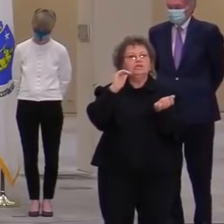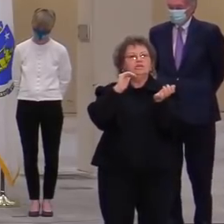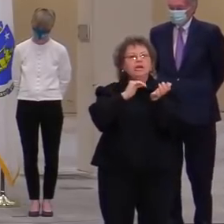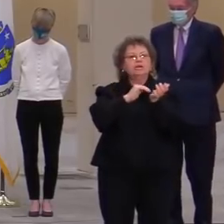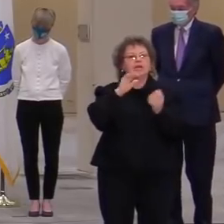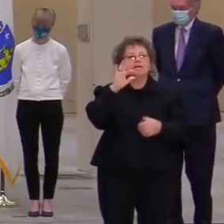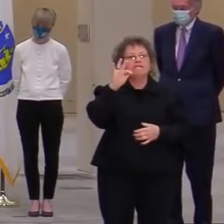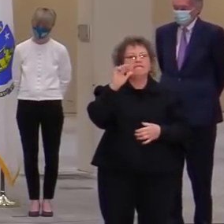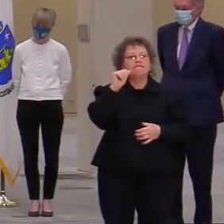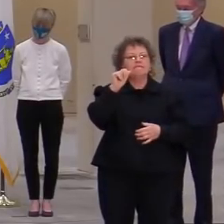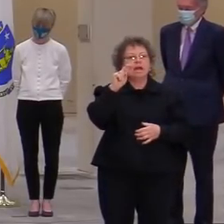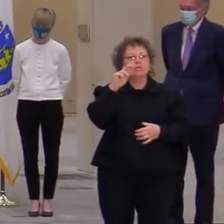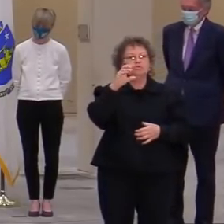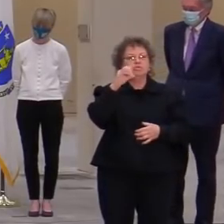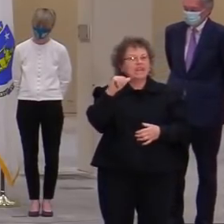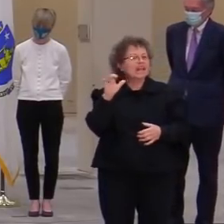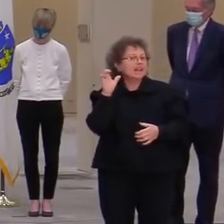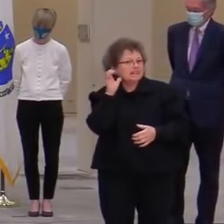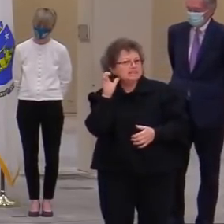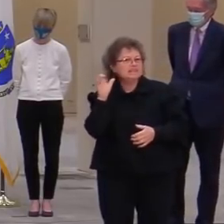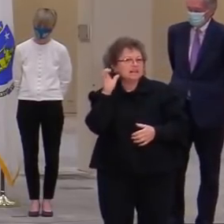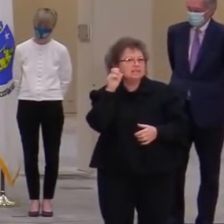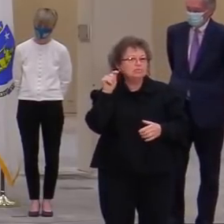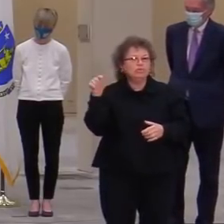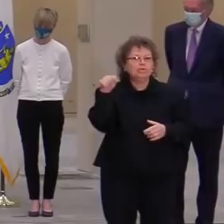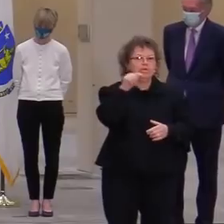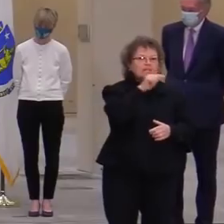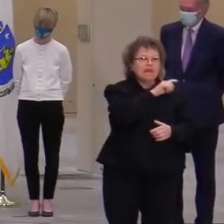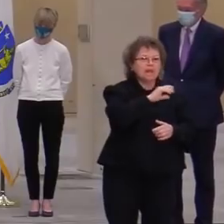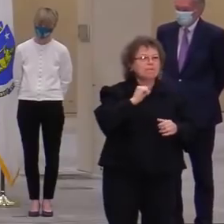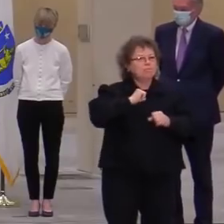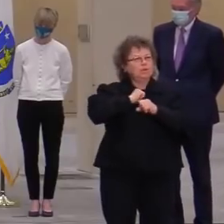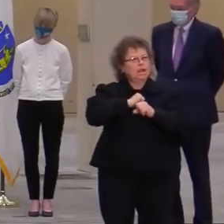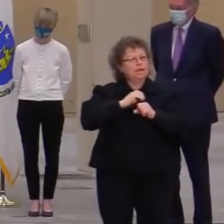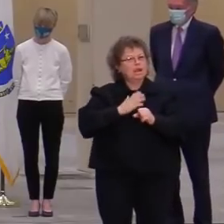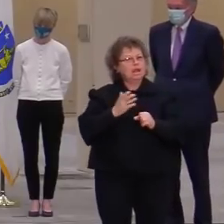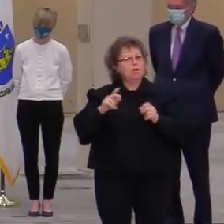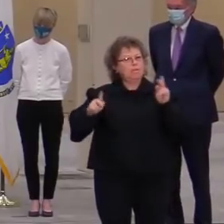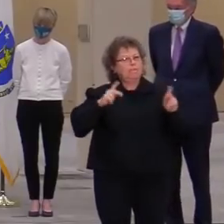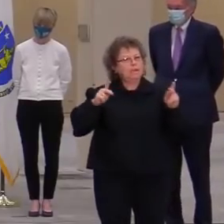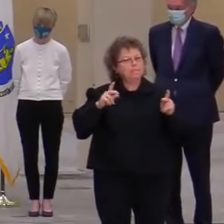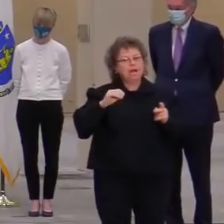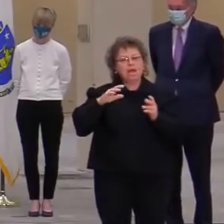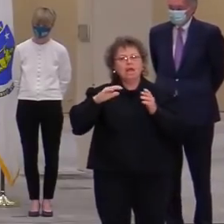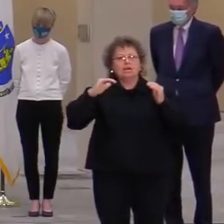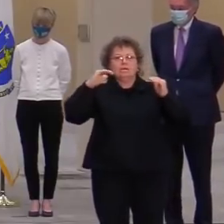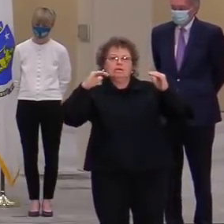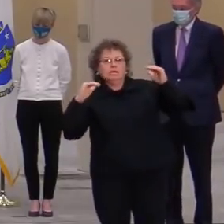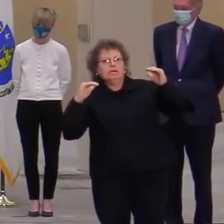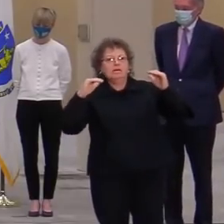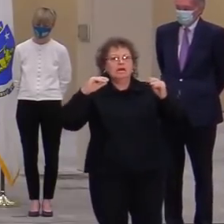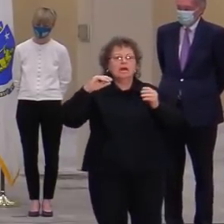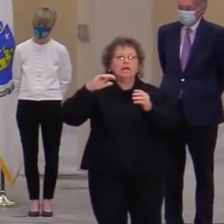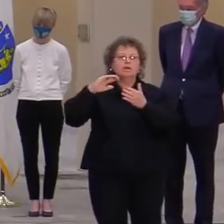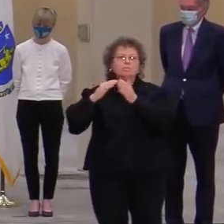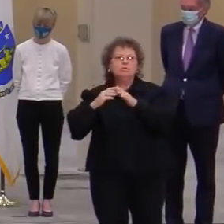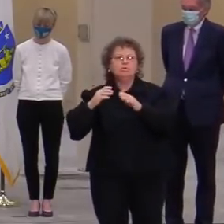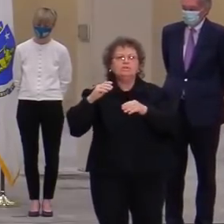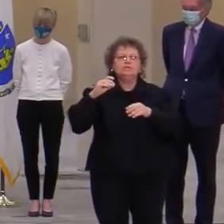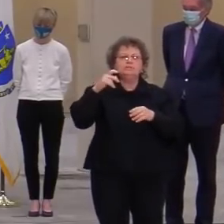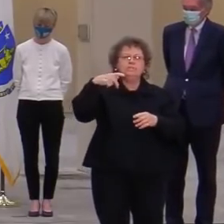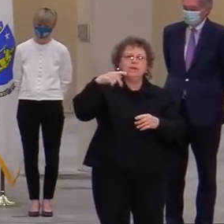protect our own and especially our most vulnerable communities of color that have been most drastically